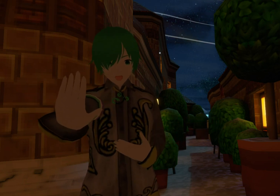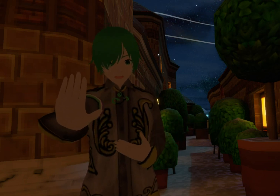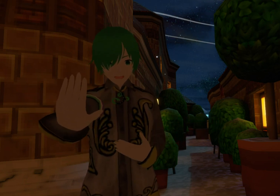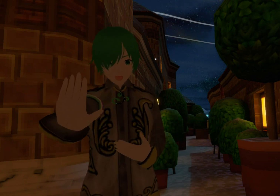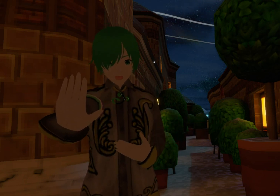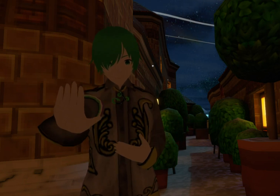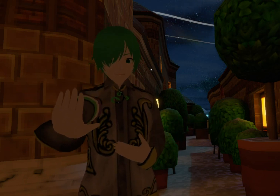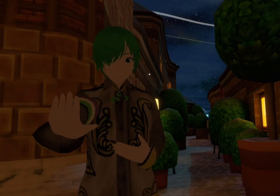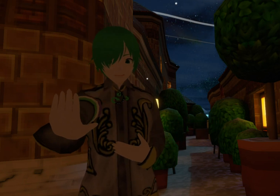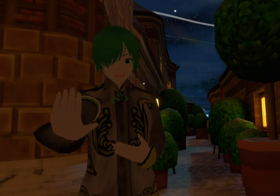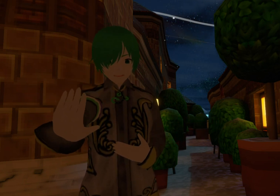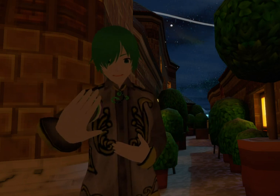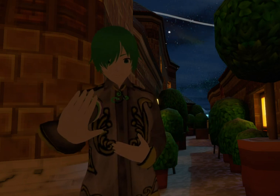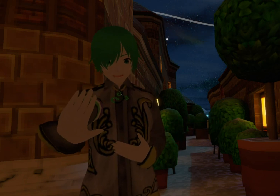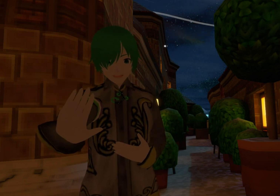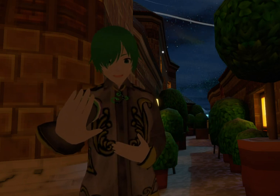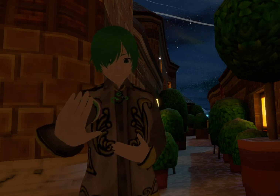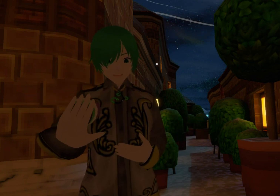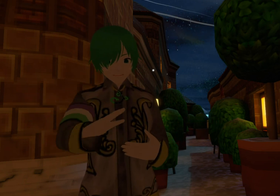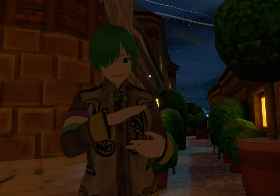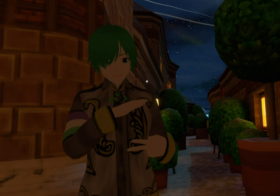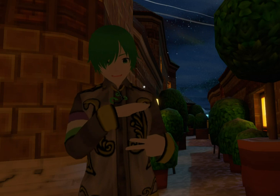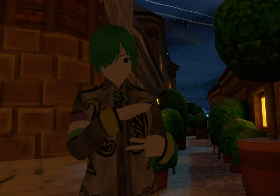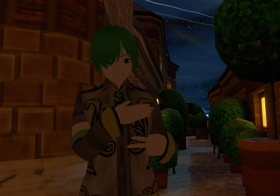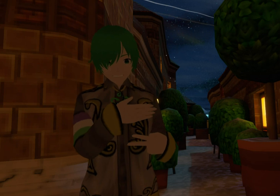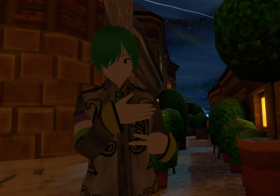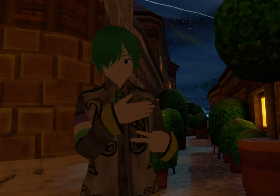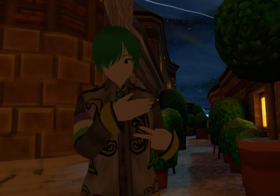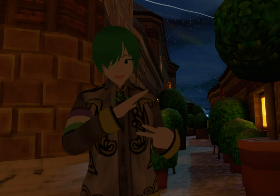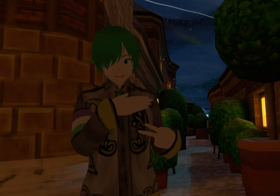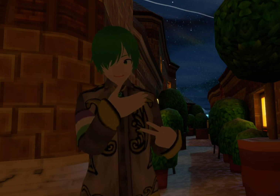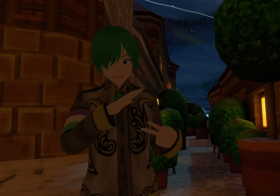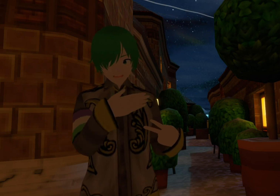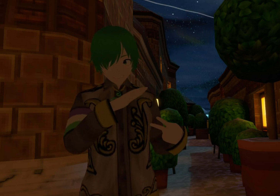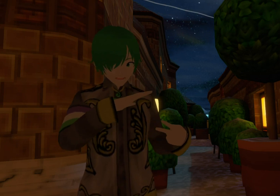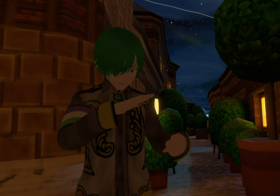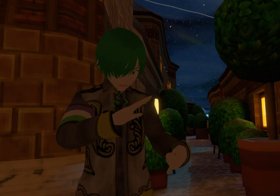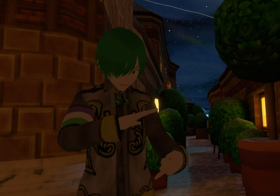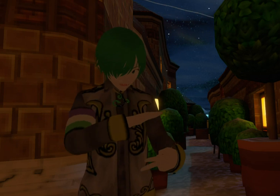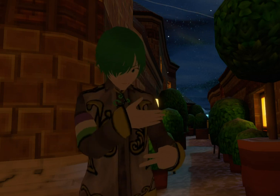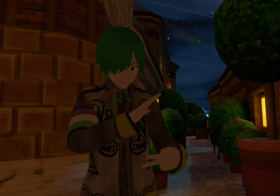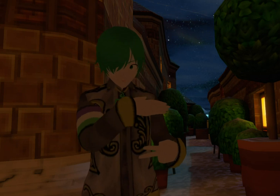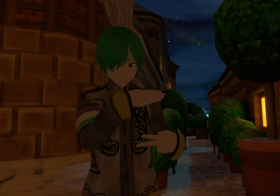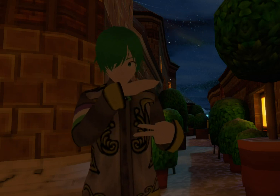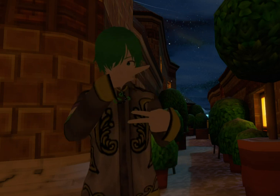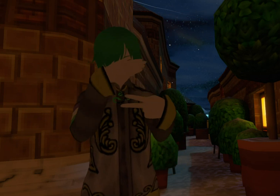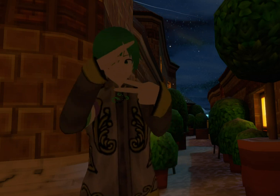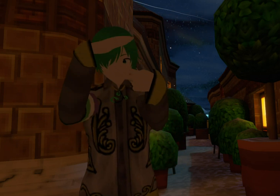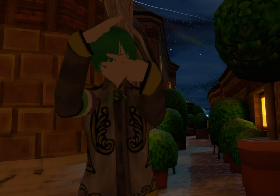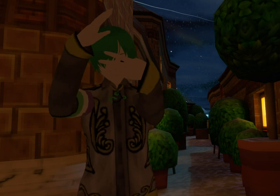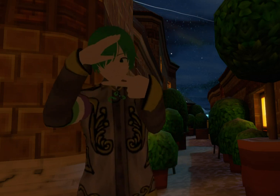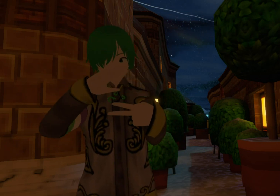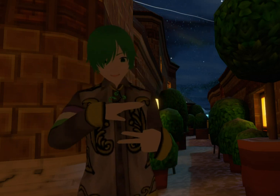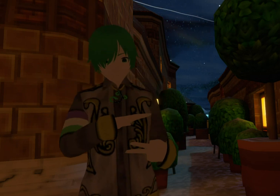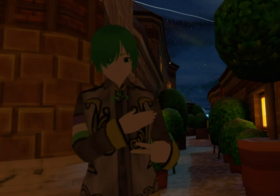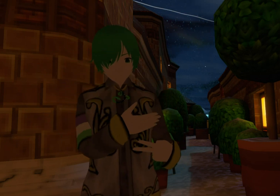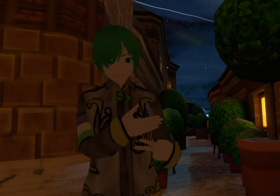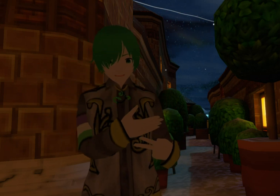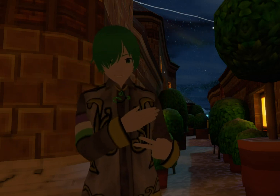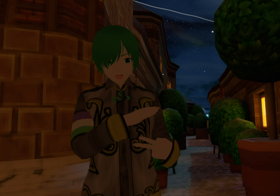have spread fingers for flat hands so that I could do things like helicopter better. And you see that's